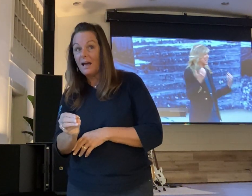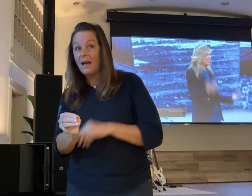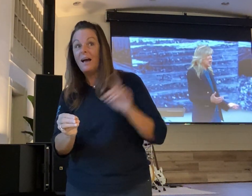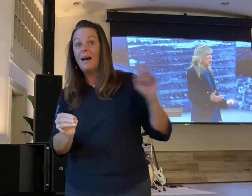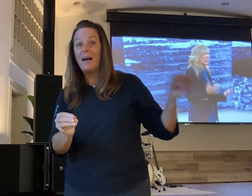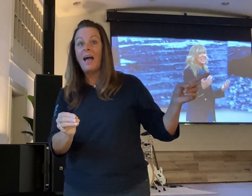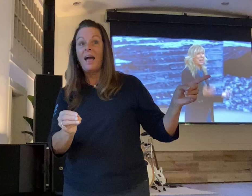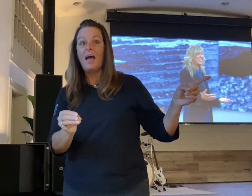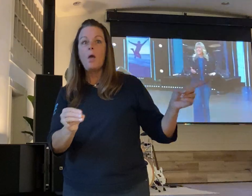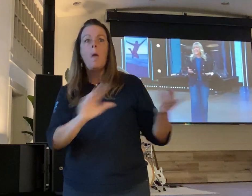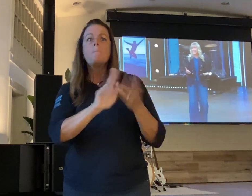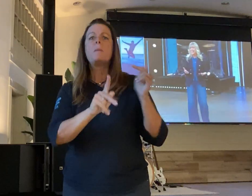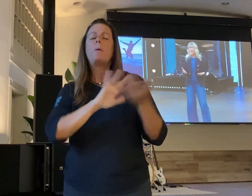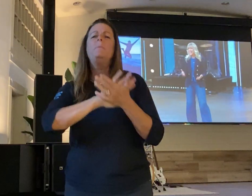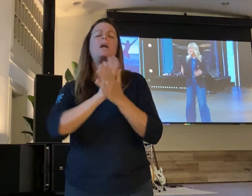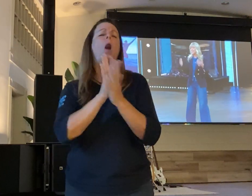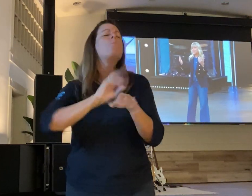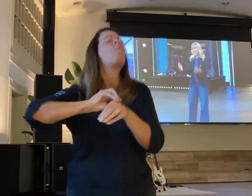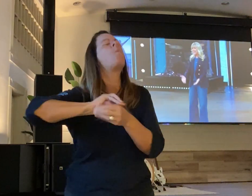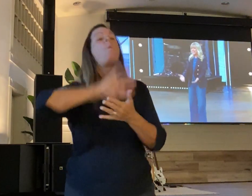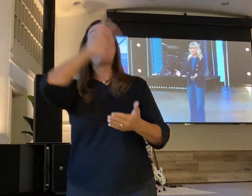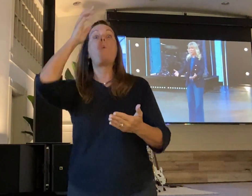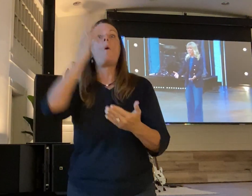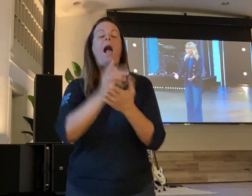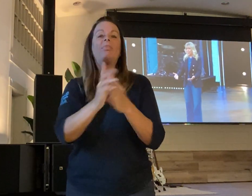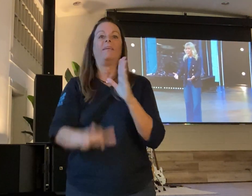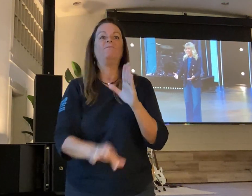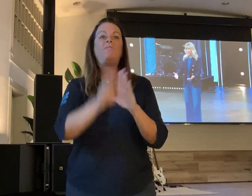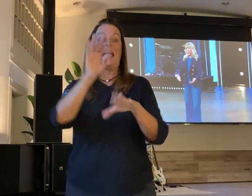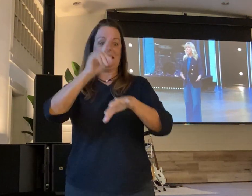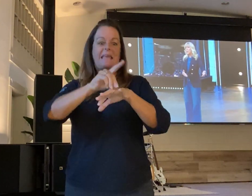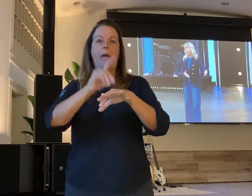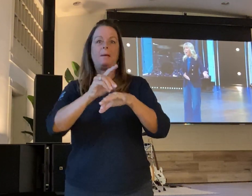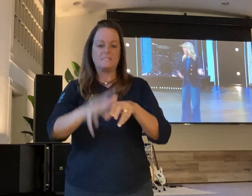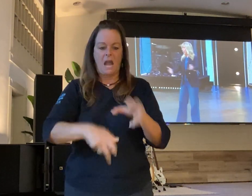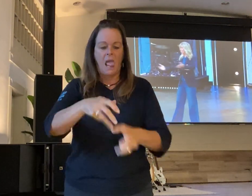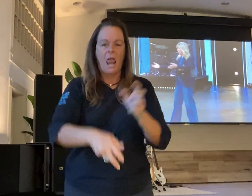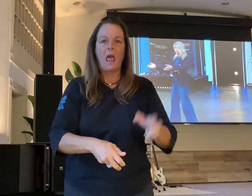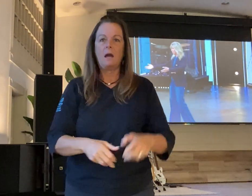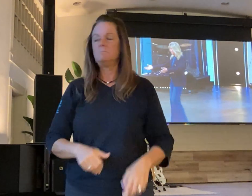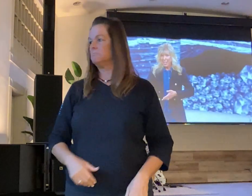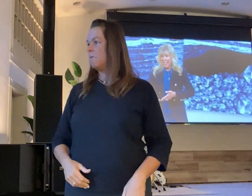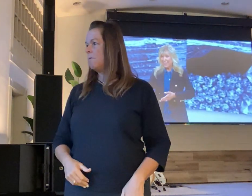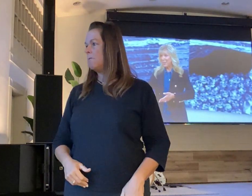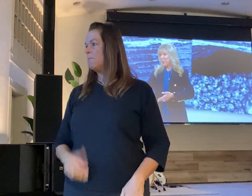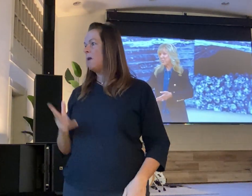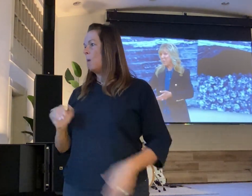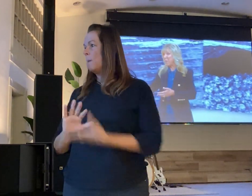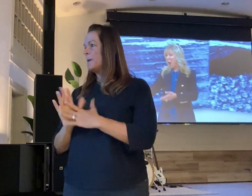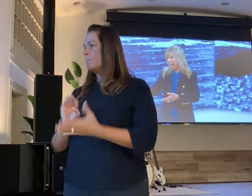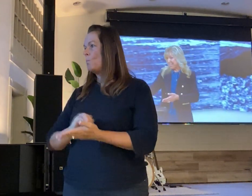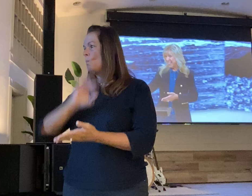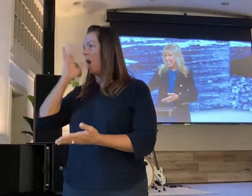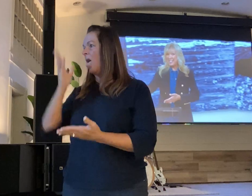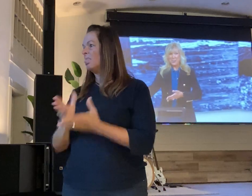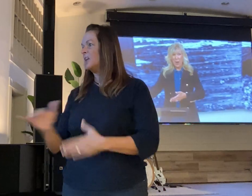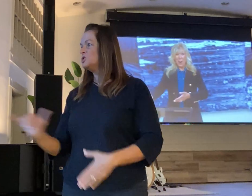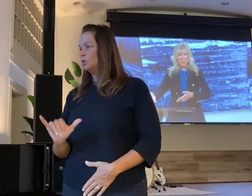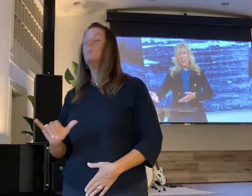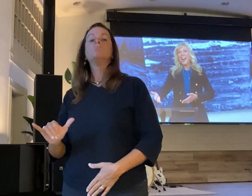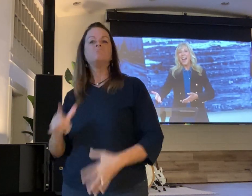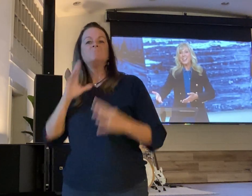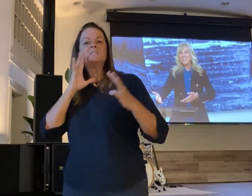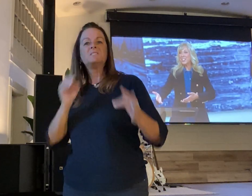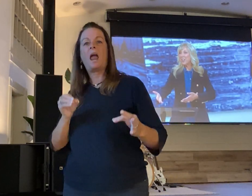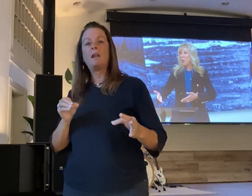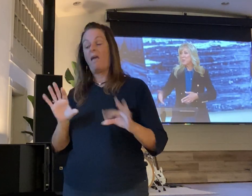finally, penniless and alone and devastated, he ends up taking his own life. Well, meanwhile, back at the ranch, the person that bought